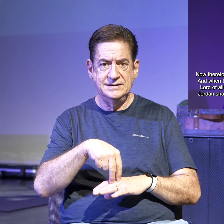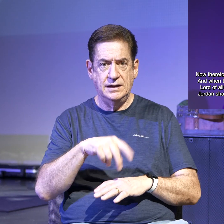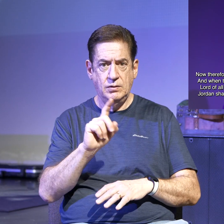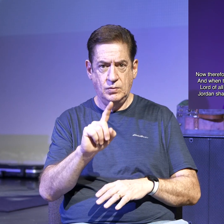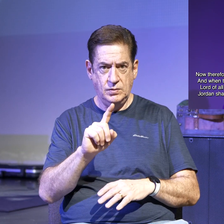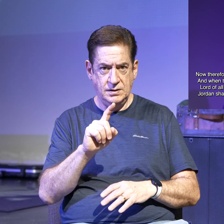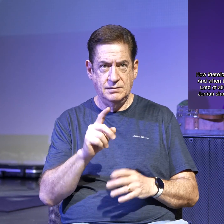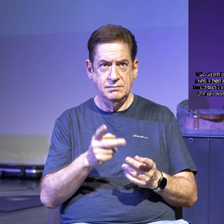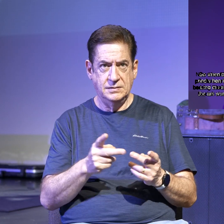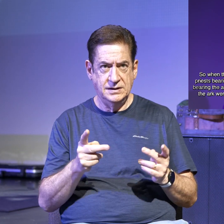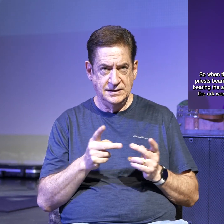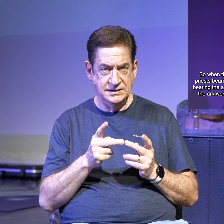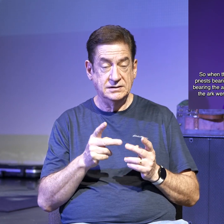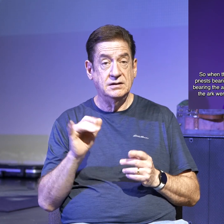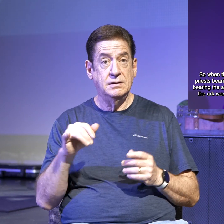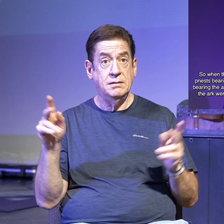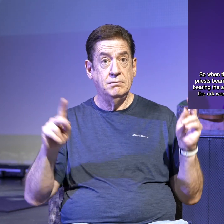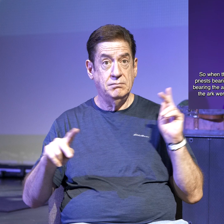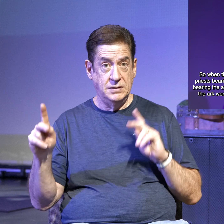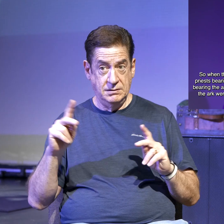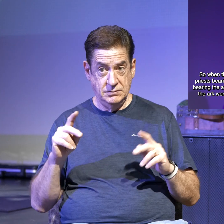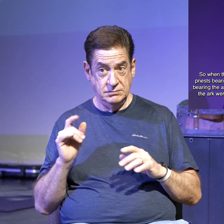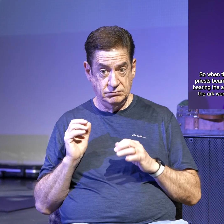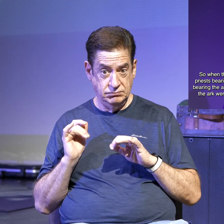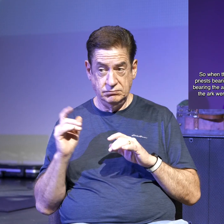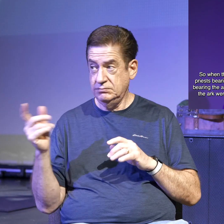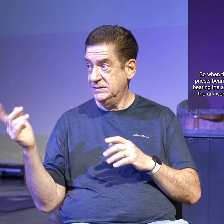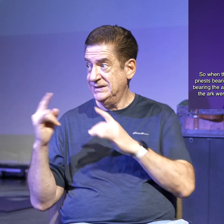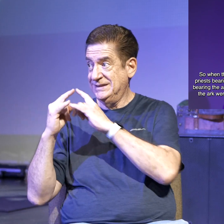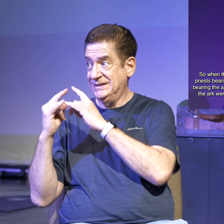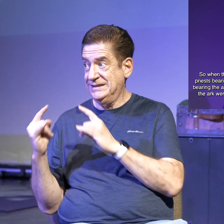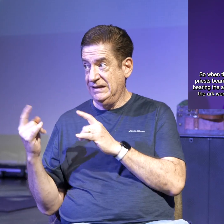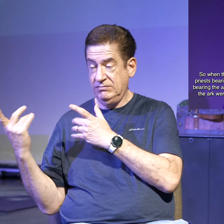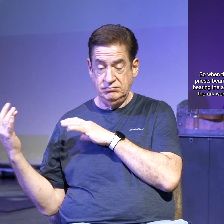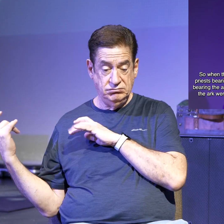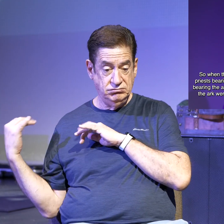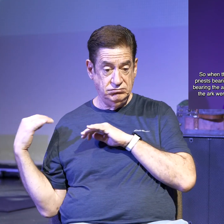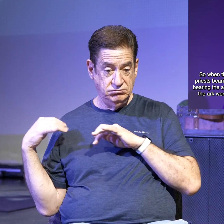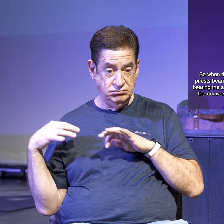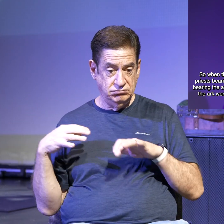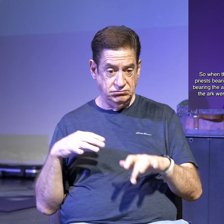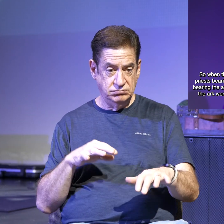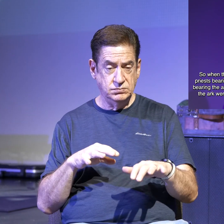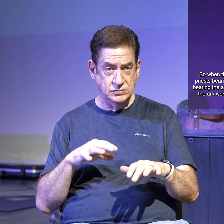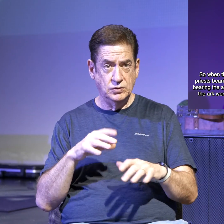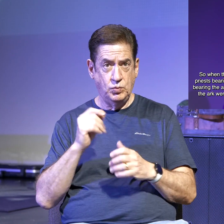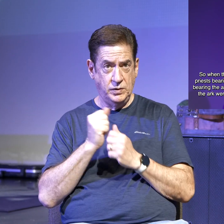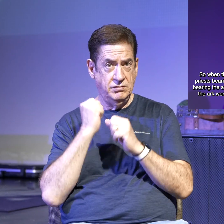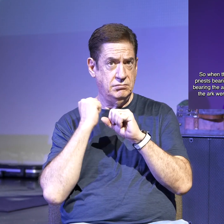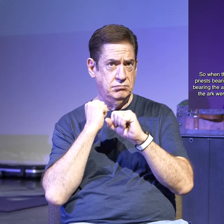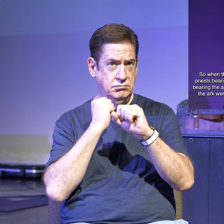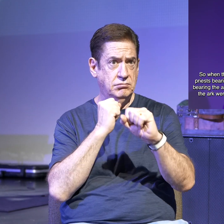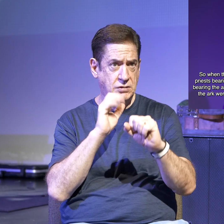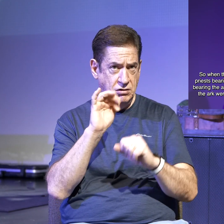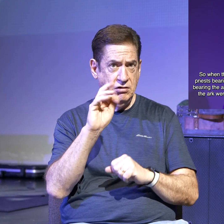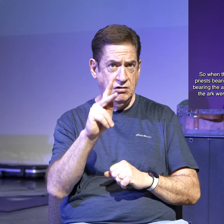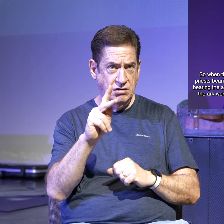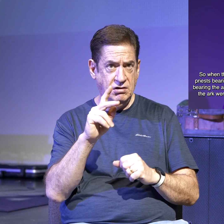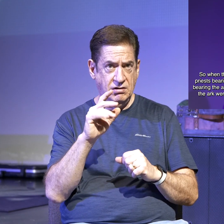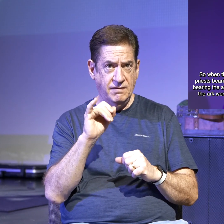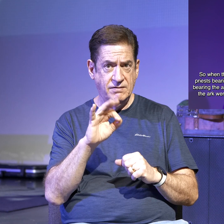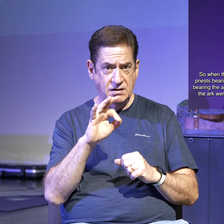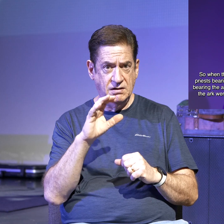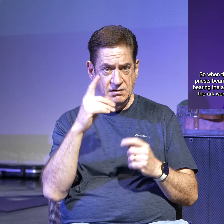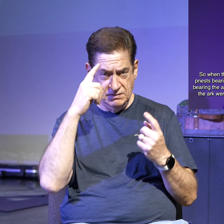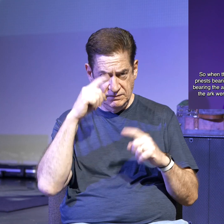heap." So when the people set out from their tents to pass over the Jordan with the priests bearing the Ark of the Covenant before the people,